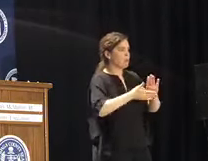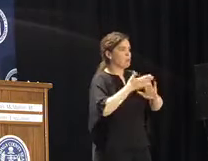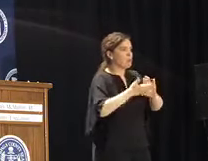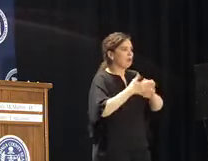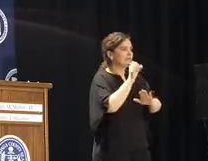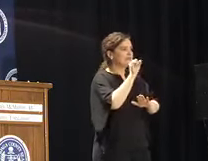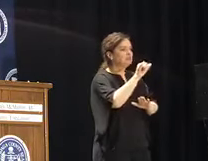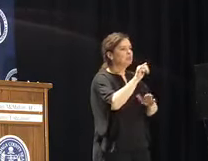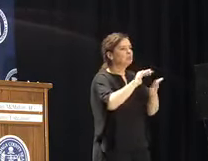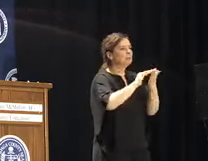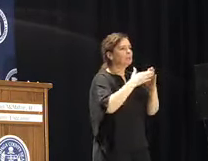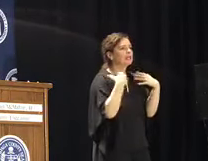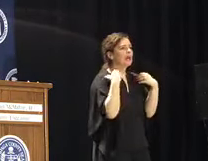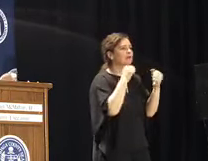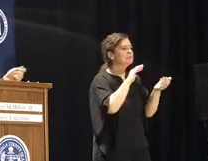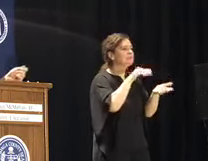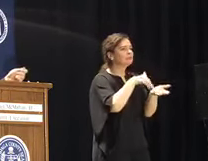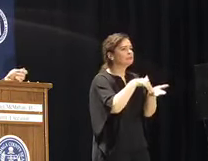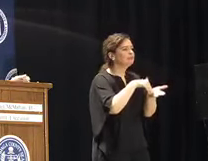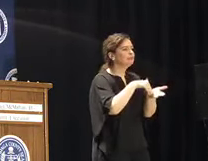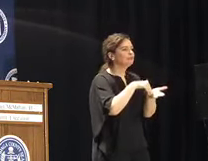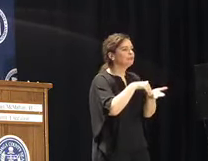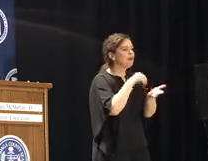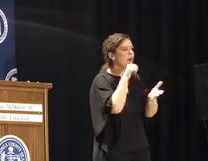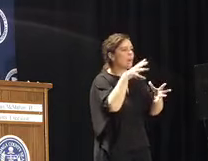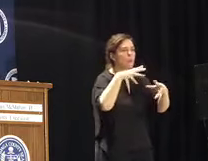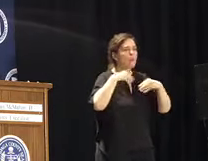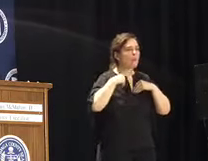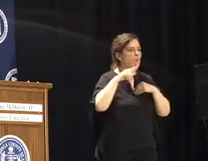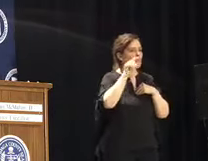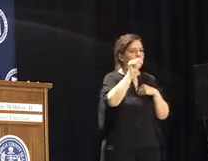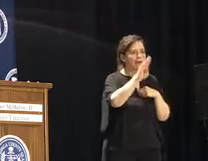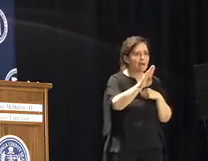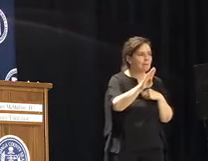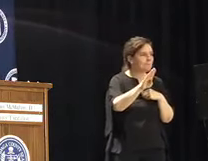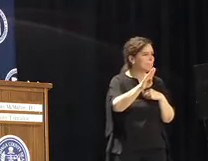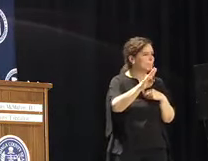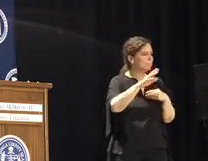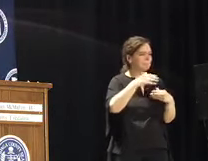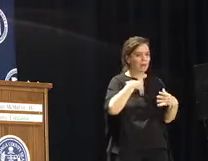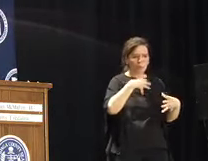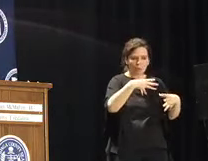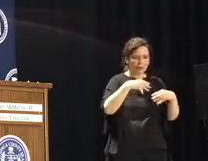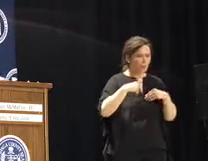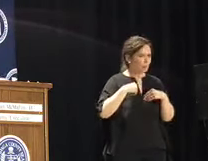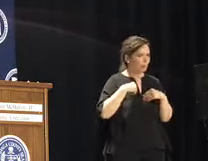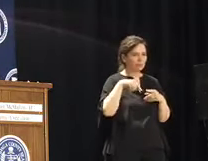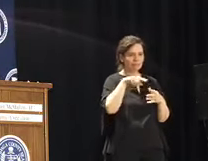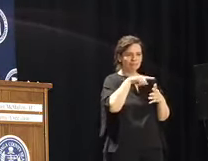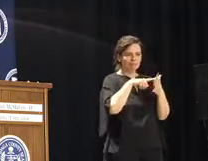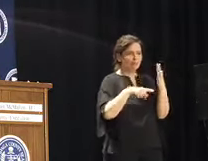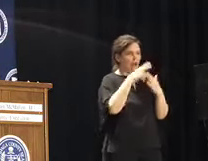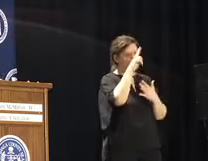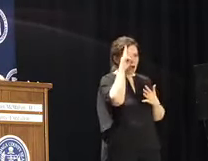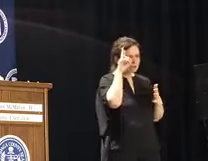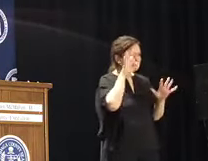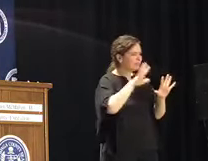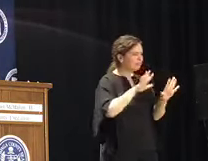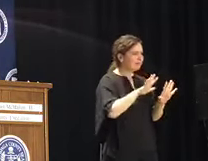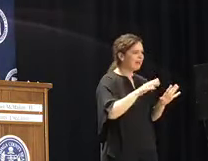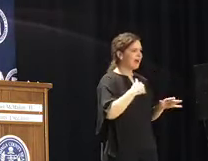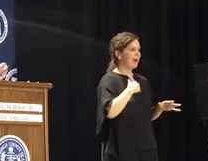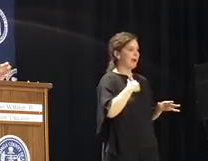and I don't own the private sector companies that are doing the testing. What I am is somebody who's in a position where I can demand information to